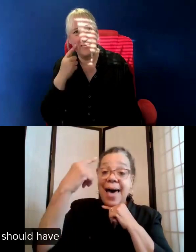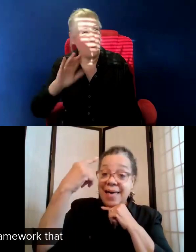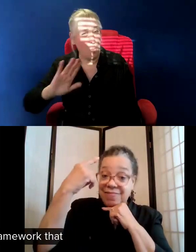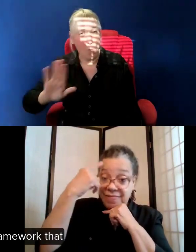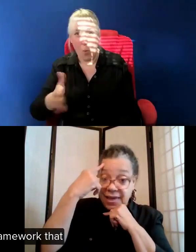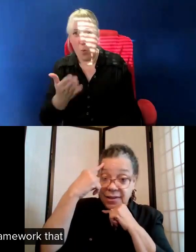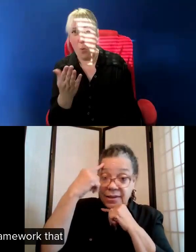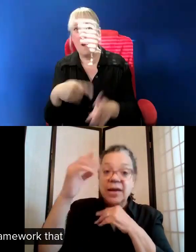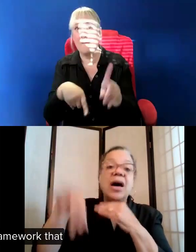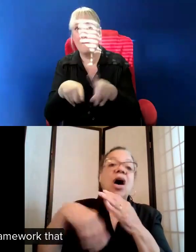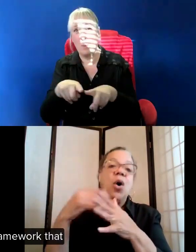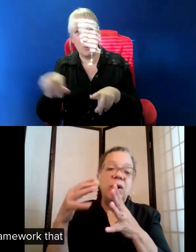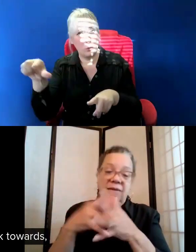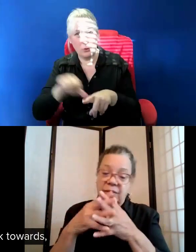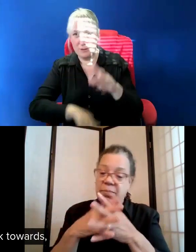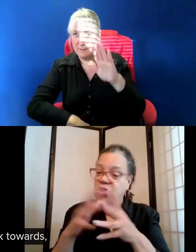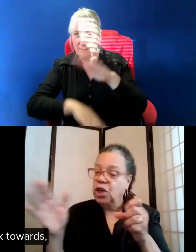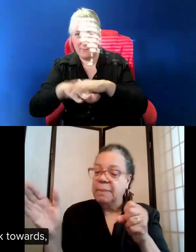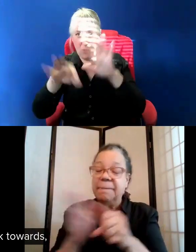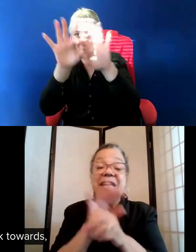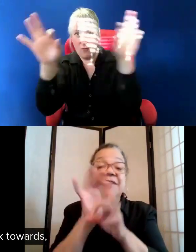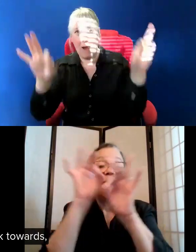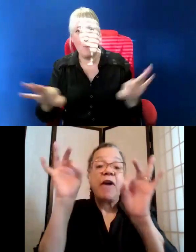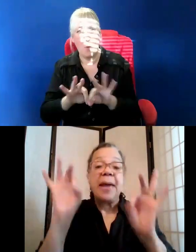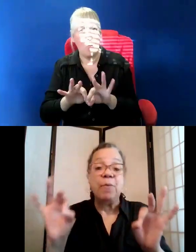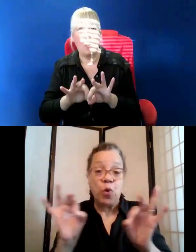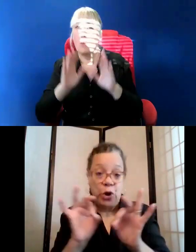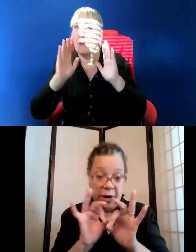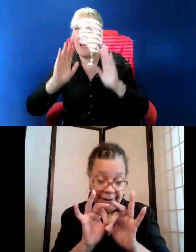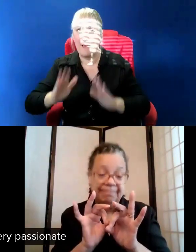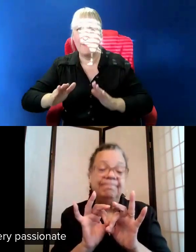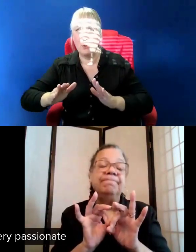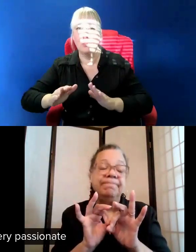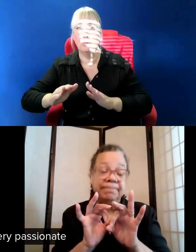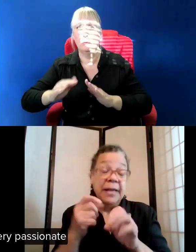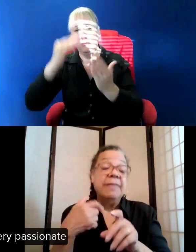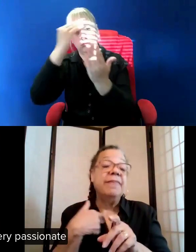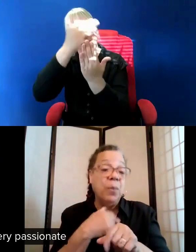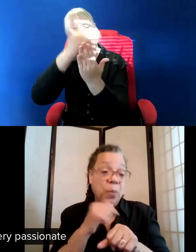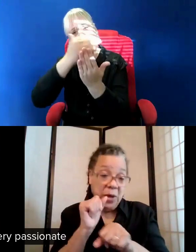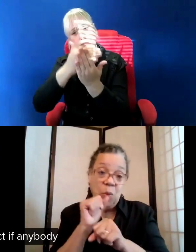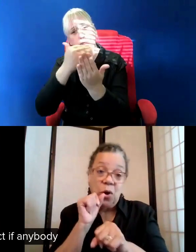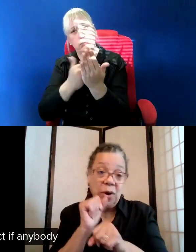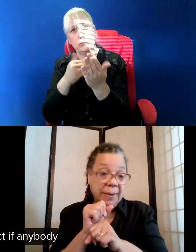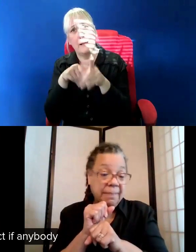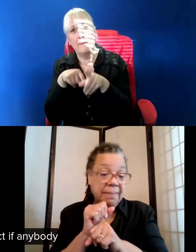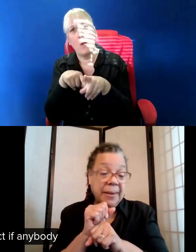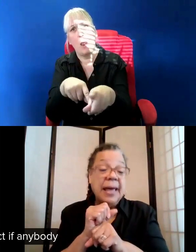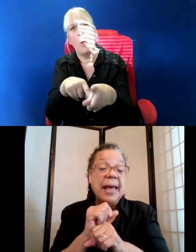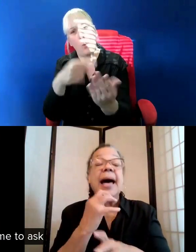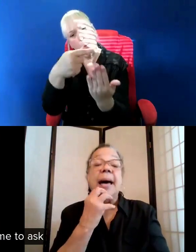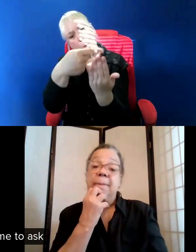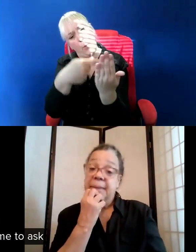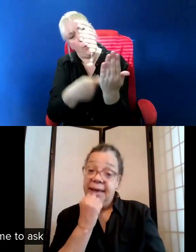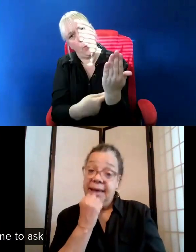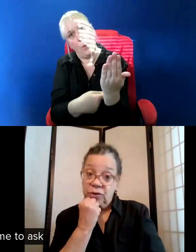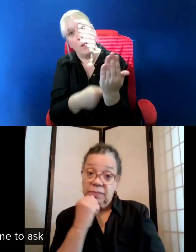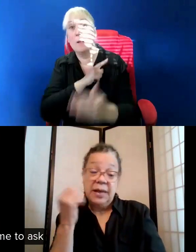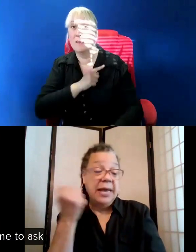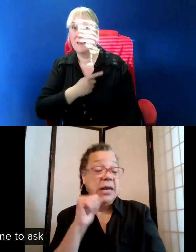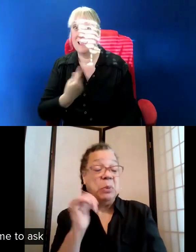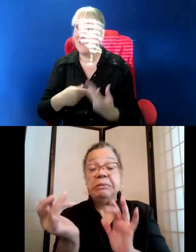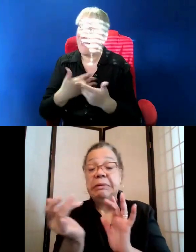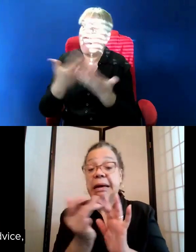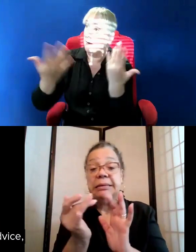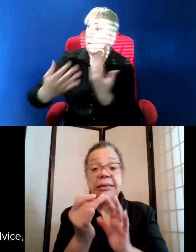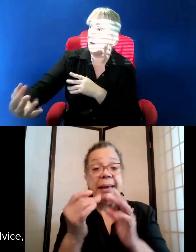should have a complete framework that we all work towards. So, because I'm very passionate about the fact, if anybody contacts me to